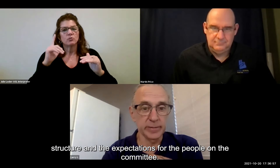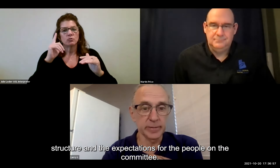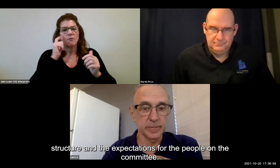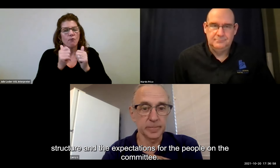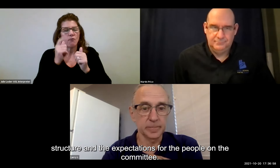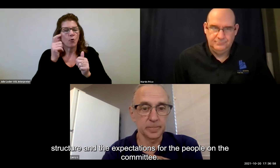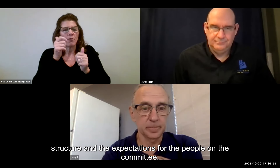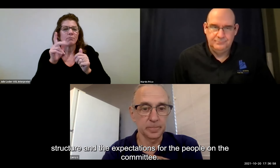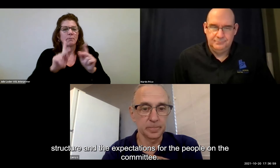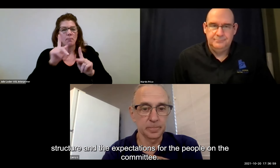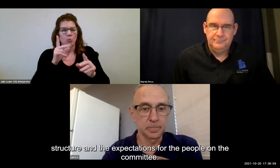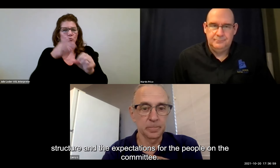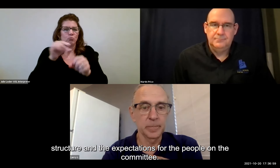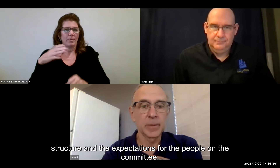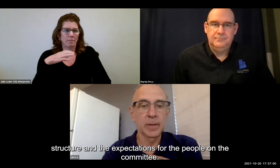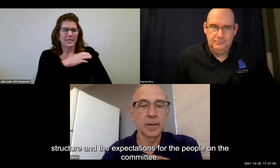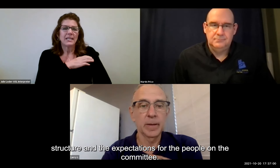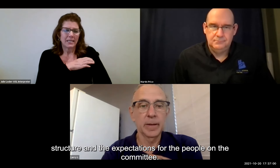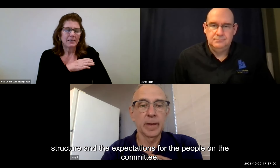the committee.